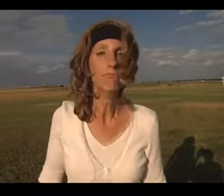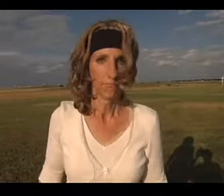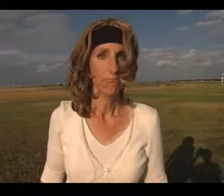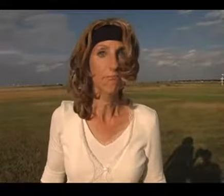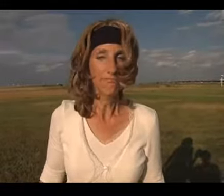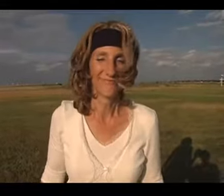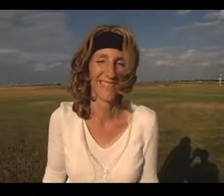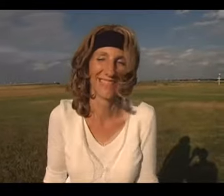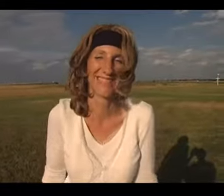ribbit, ribbit.